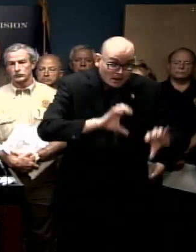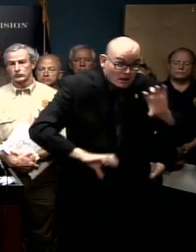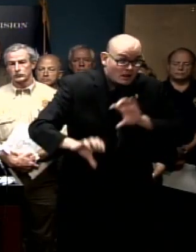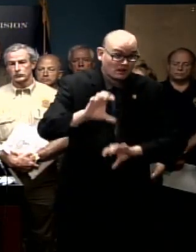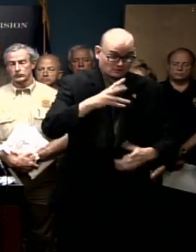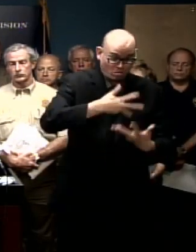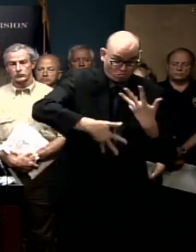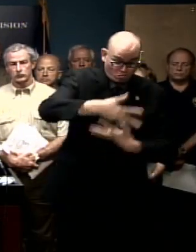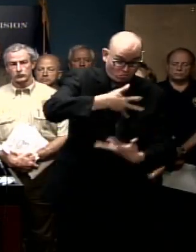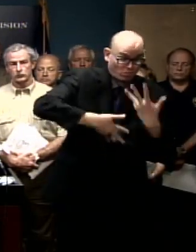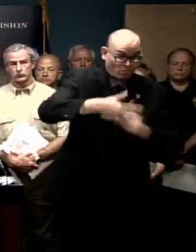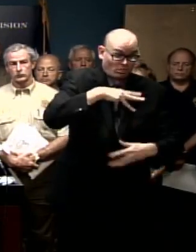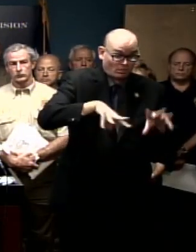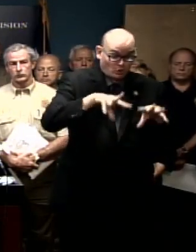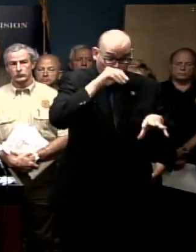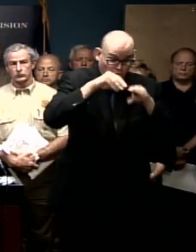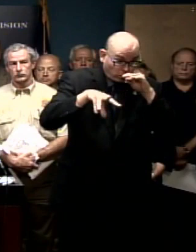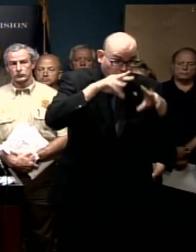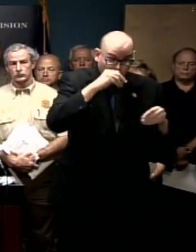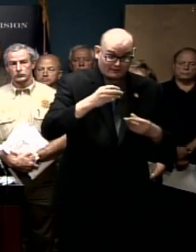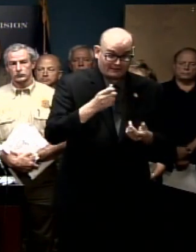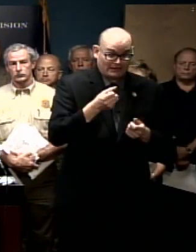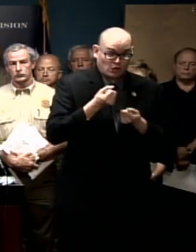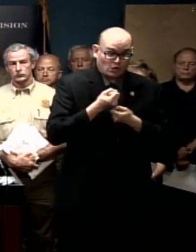come across it, because it could be dangerous.